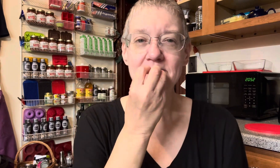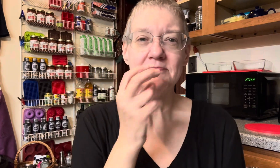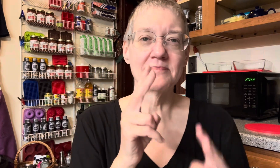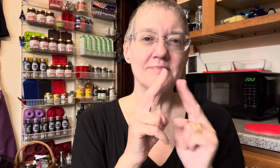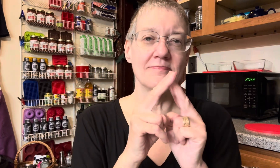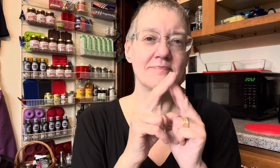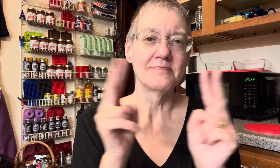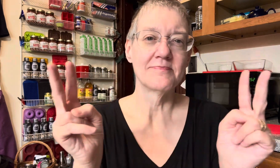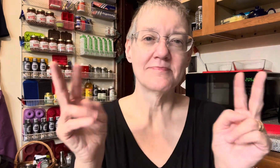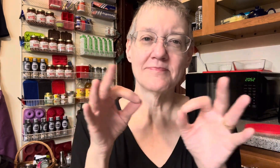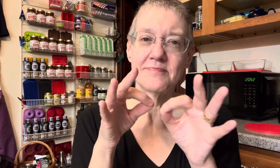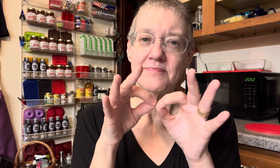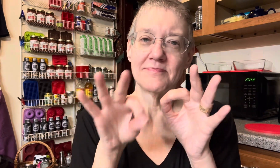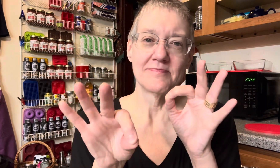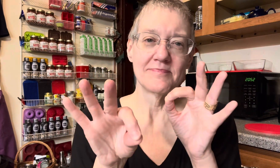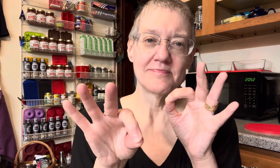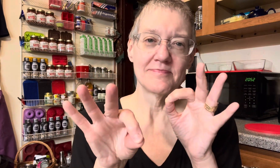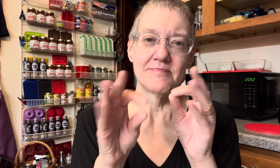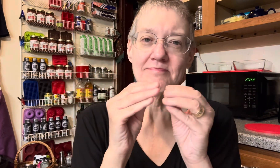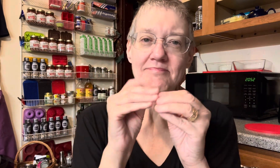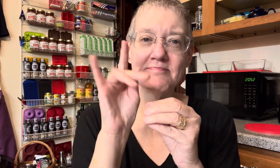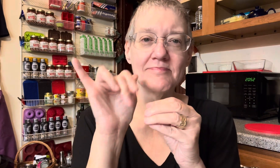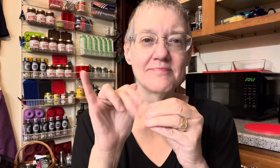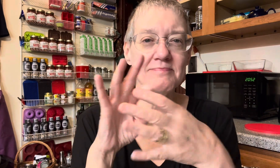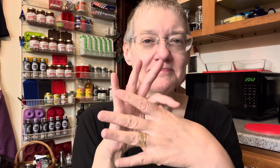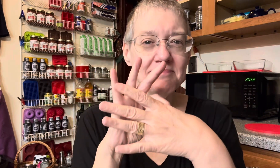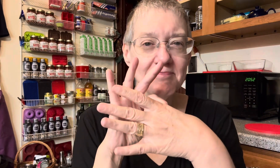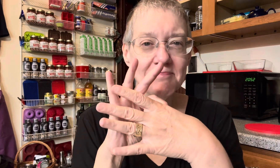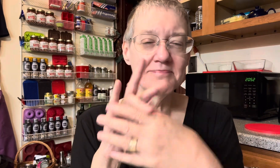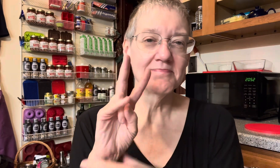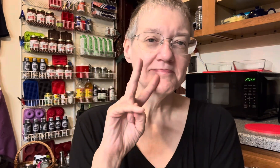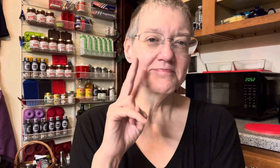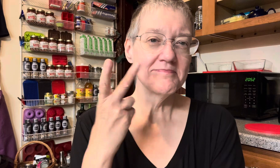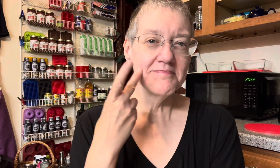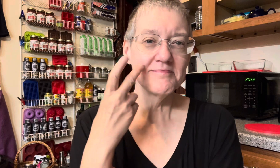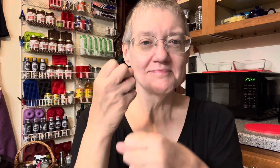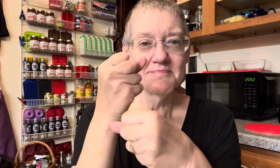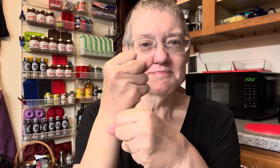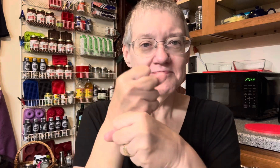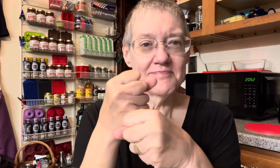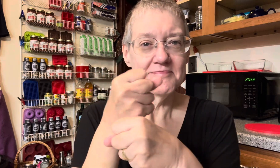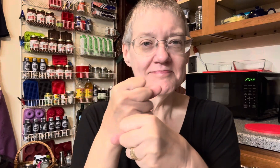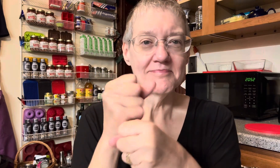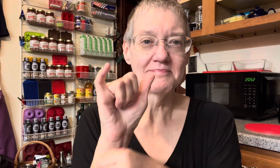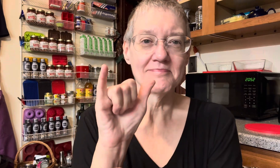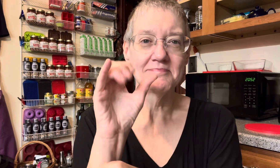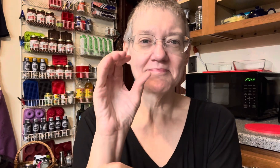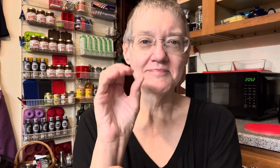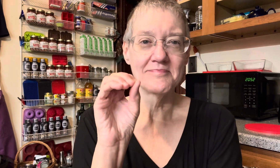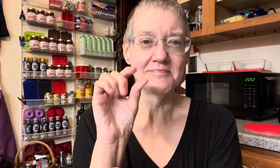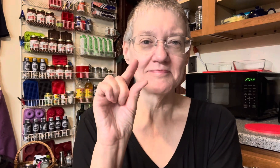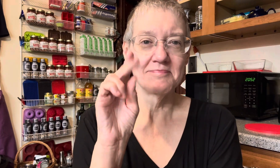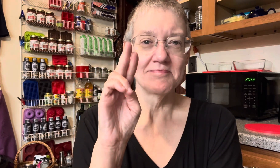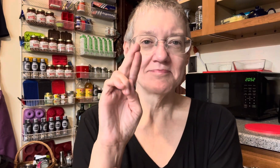eat very simply, mostly meat and vegetables, coffee and keto yogurt.